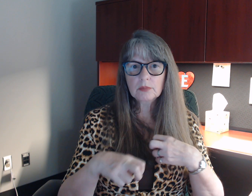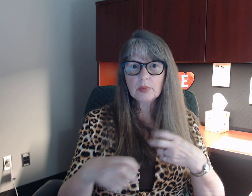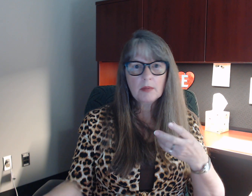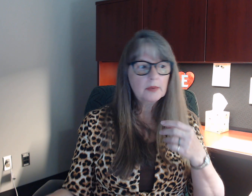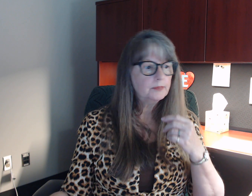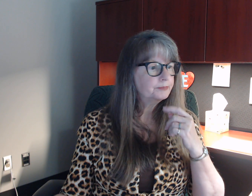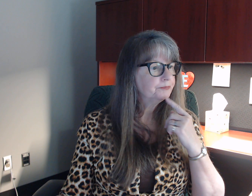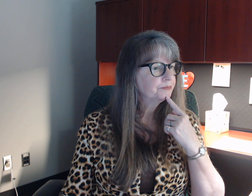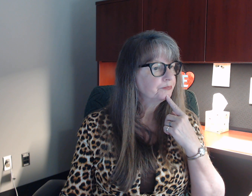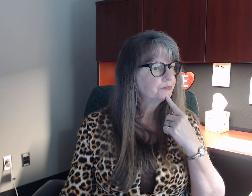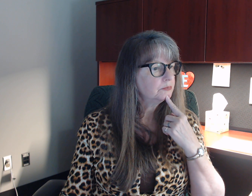problem.